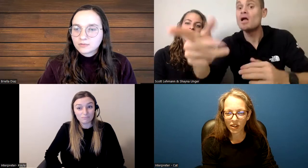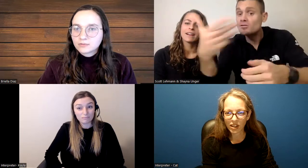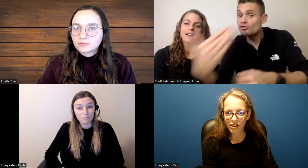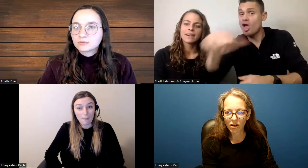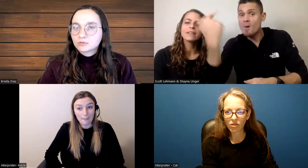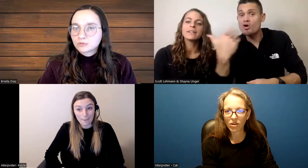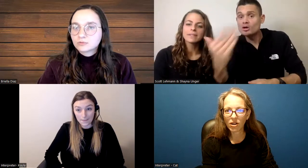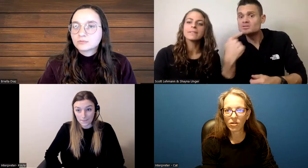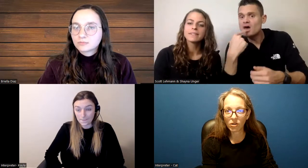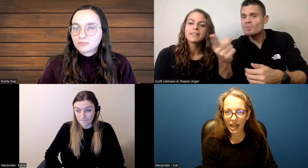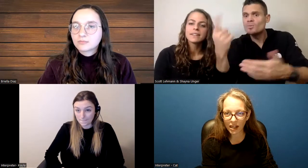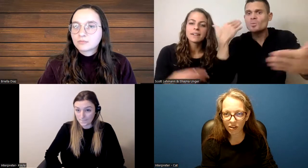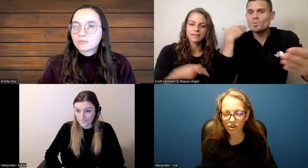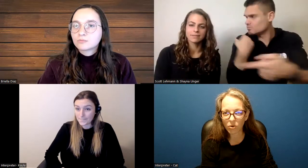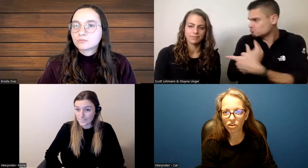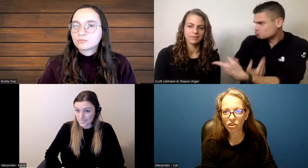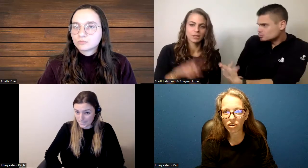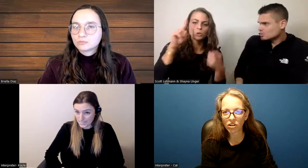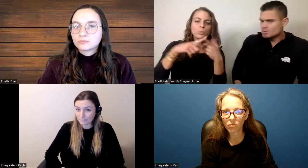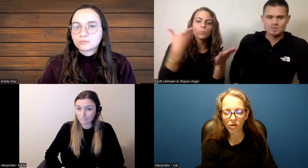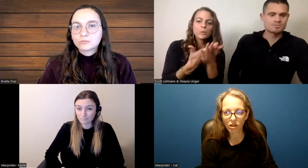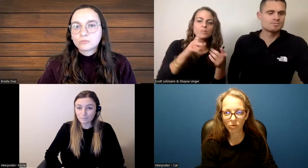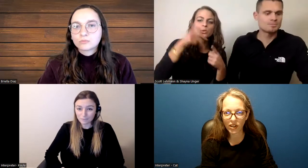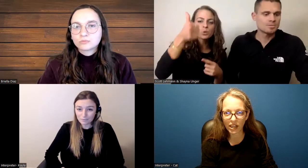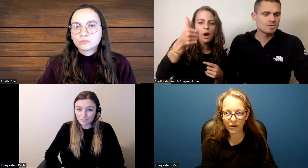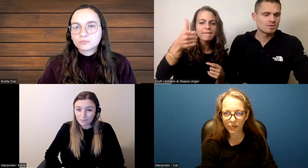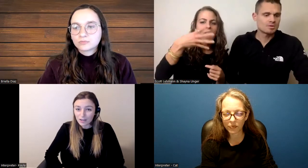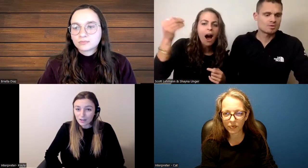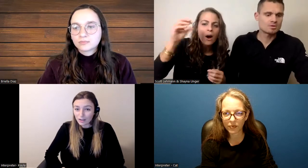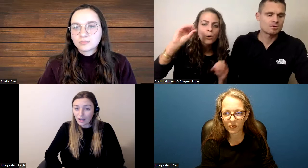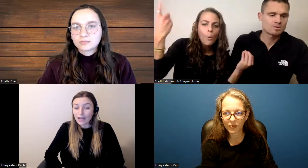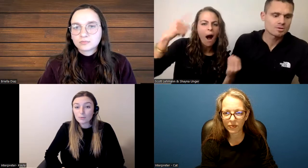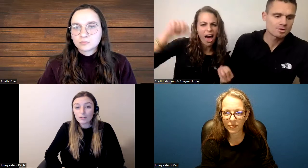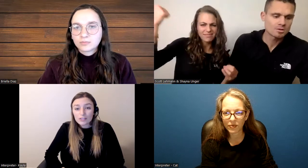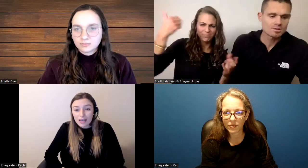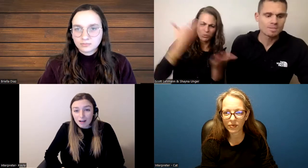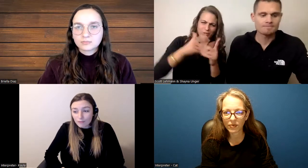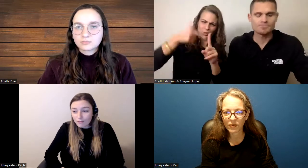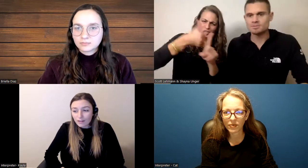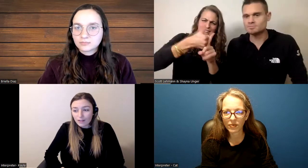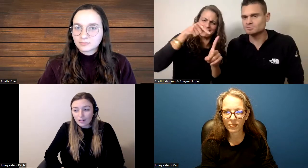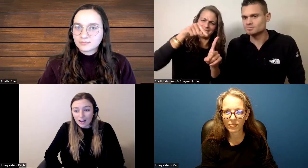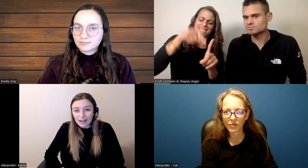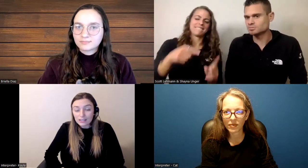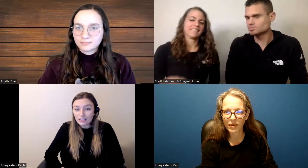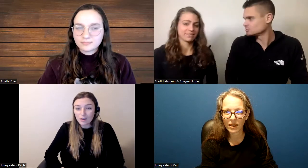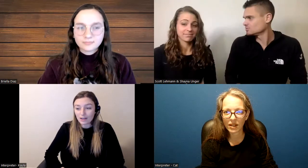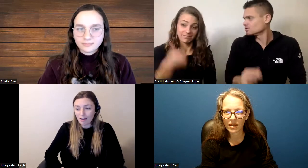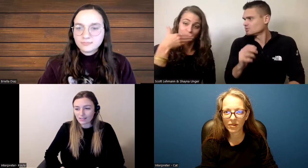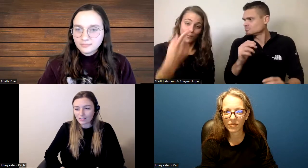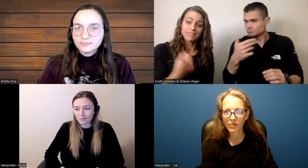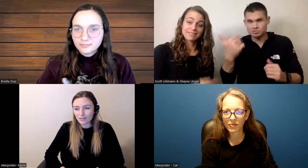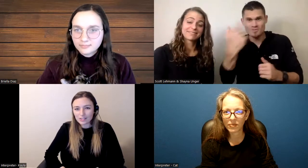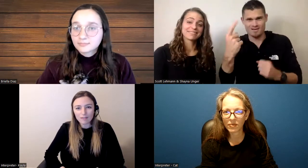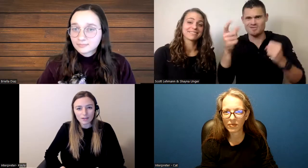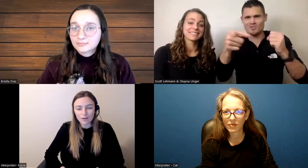Let me see here. Okay. Another good question. Oh, what? You want to take it? To prove yourself to nobody